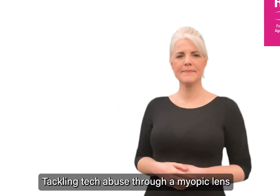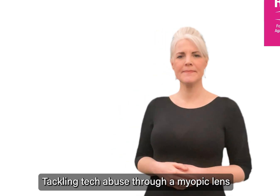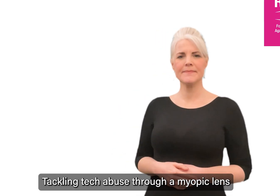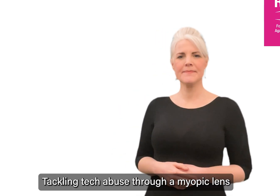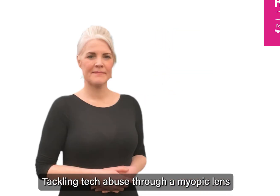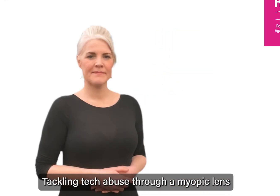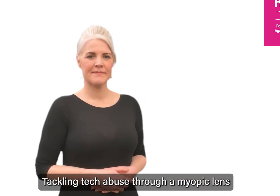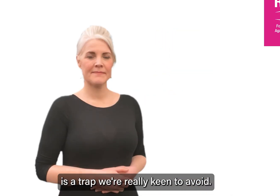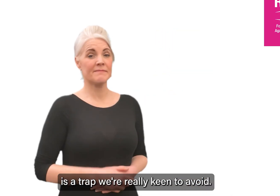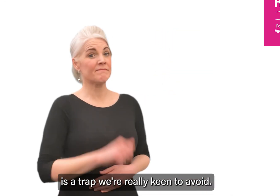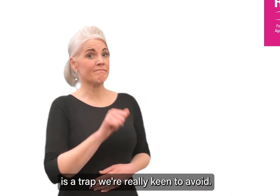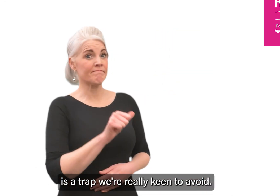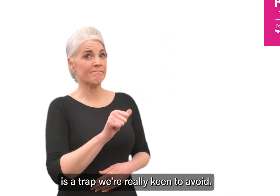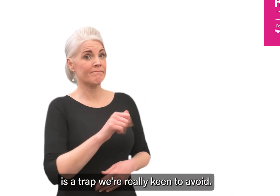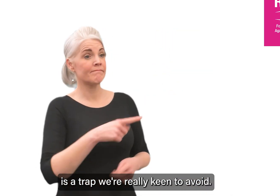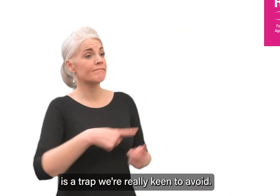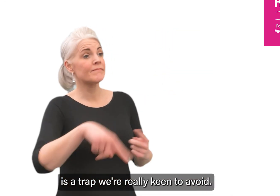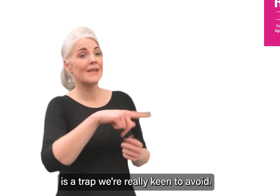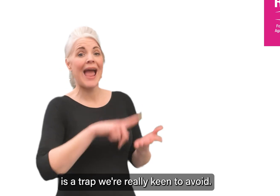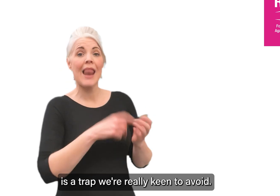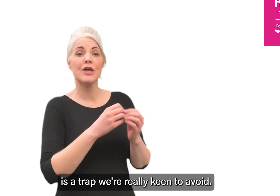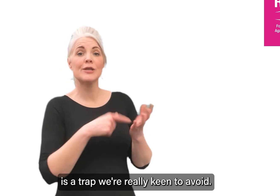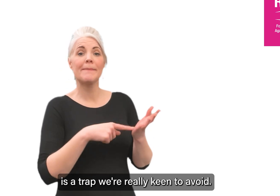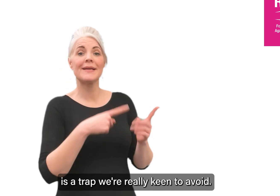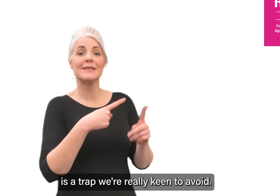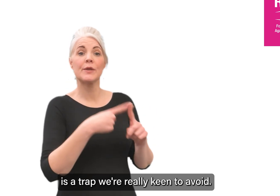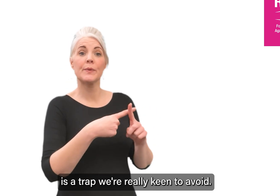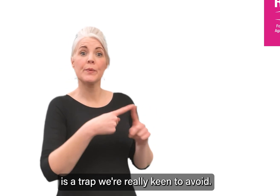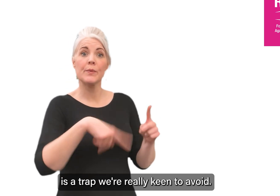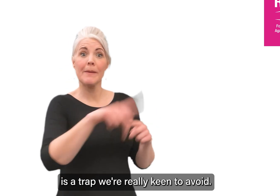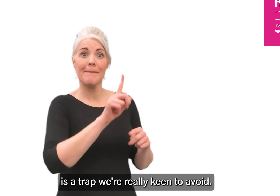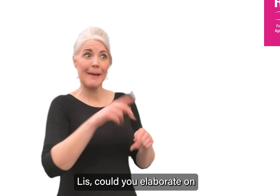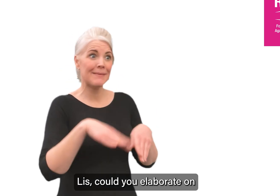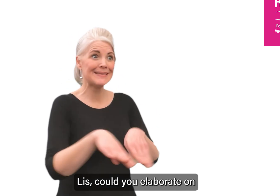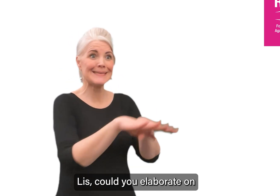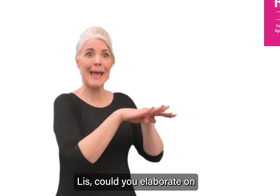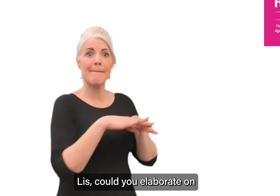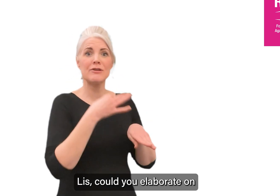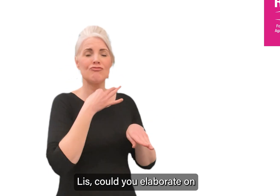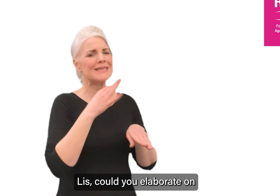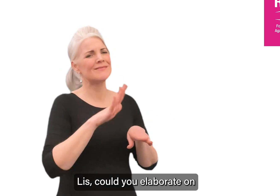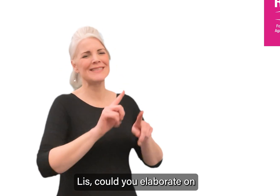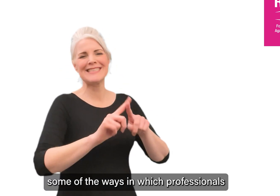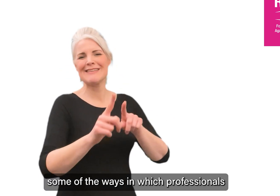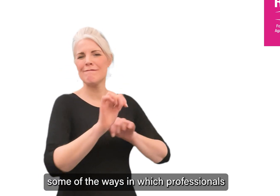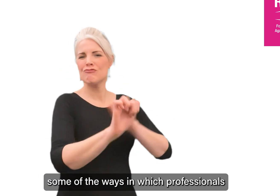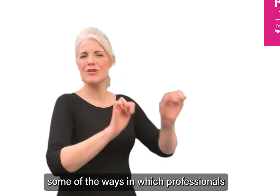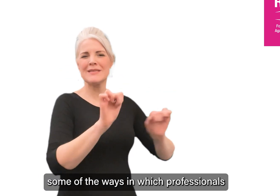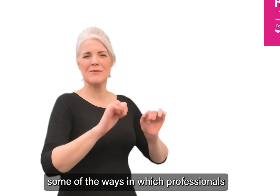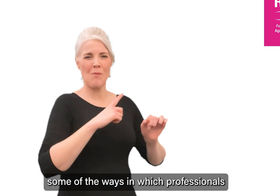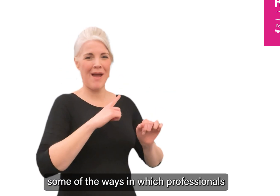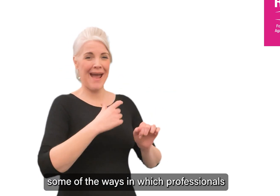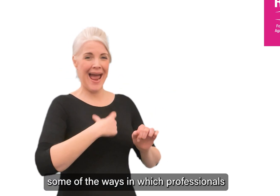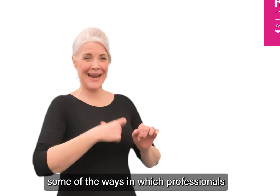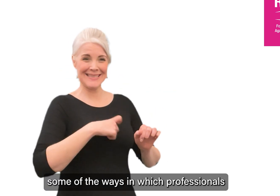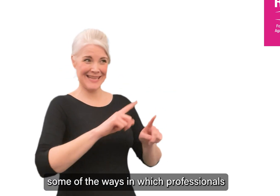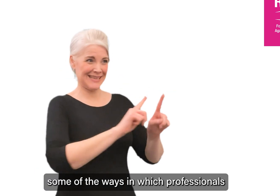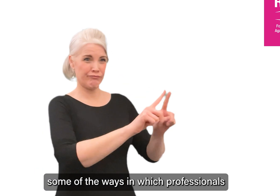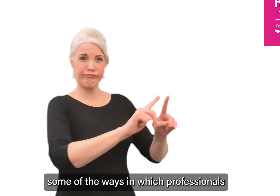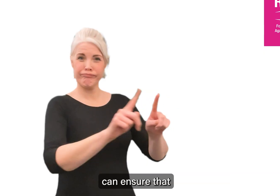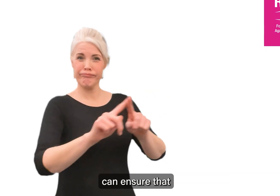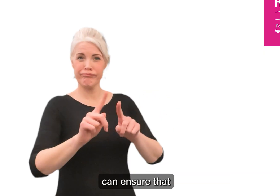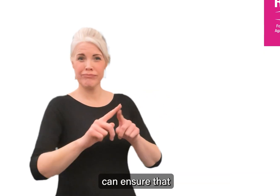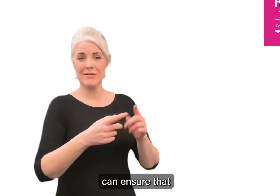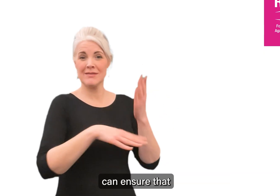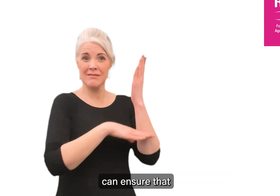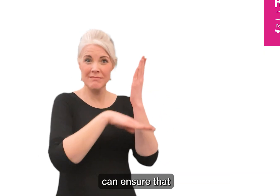a myopic lens is a trap we're really keen to avoid. Lise, could you elaborate on some of the ways in which